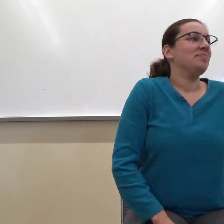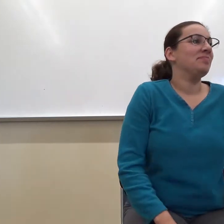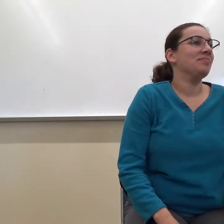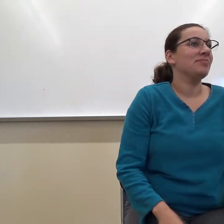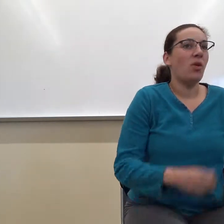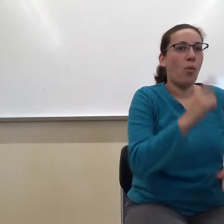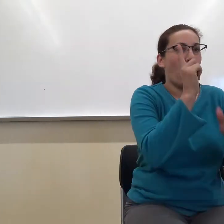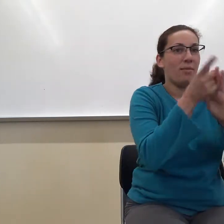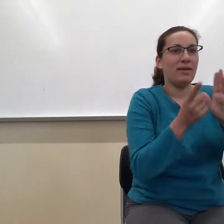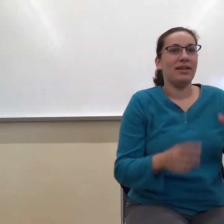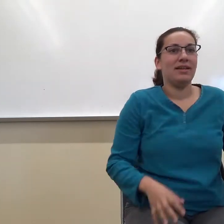an important